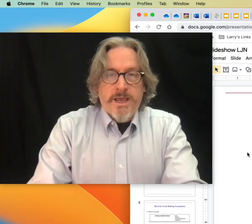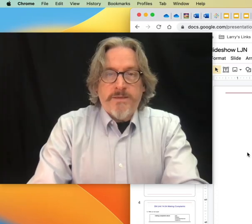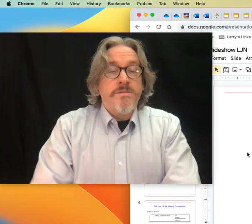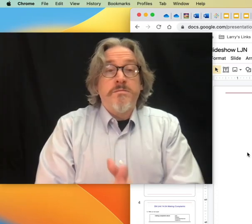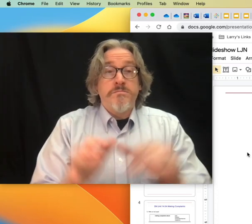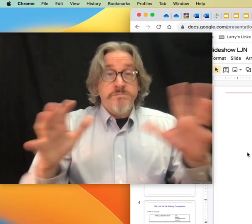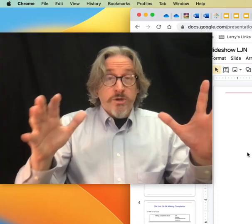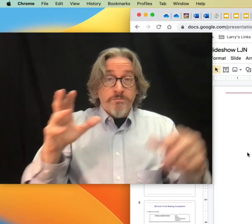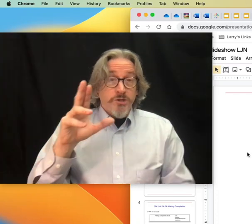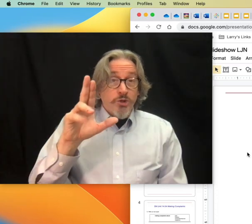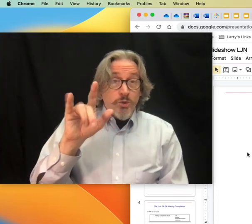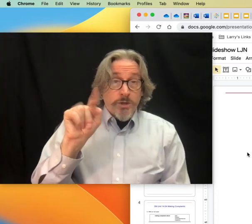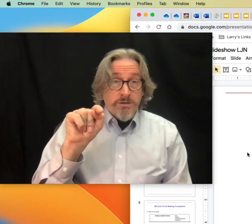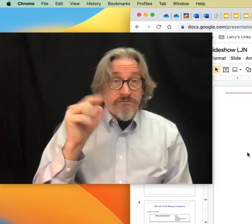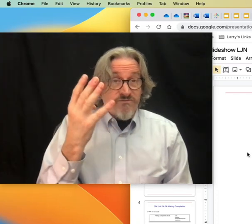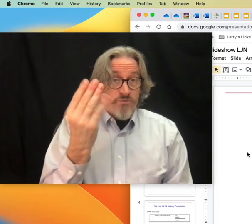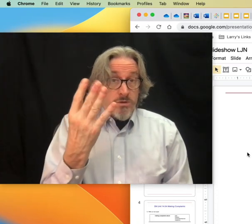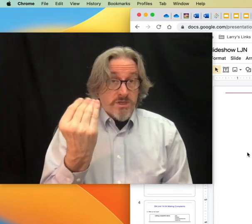Okay, so